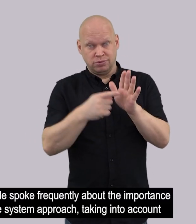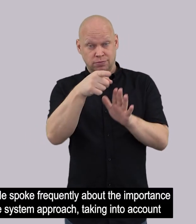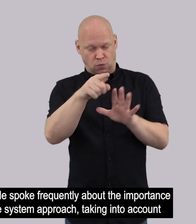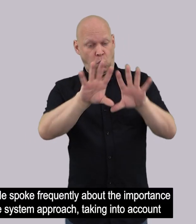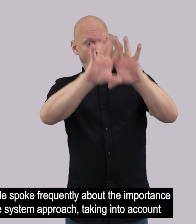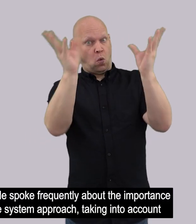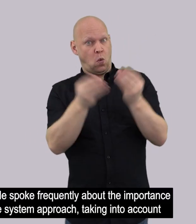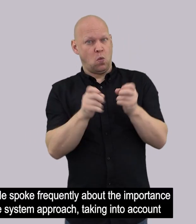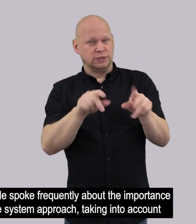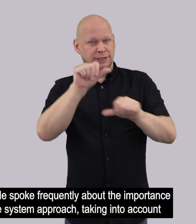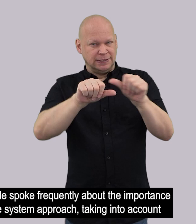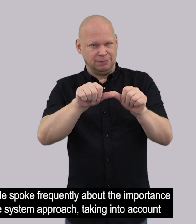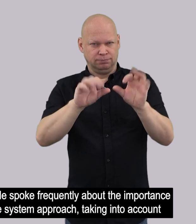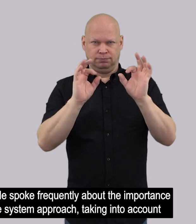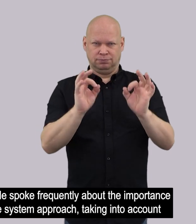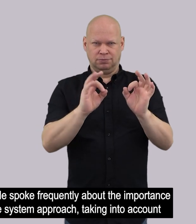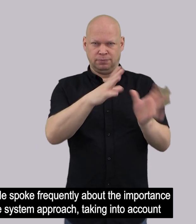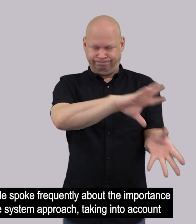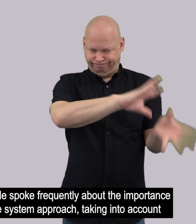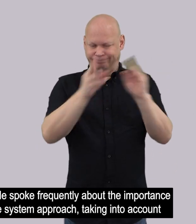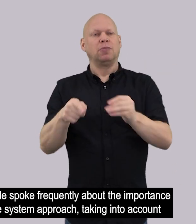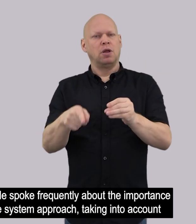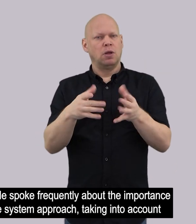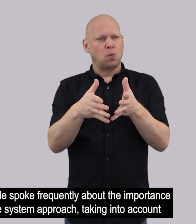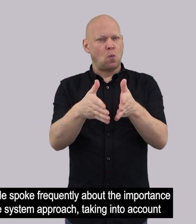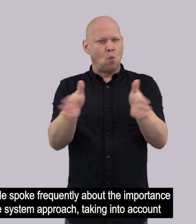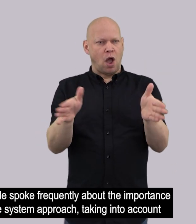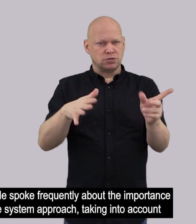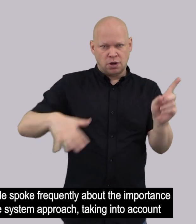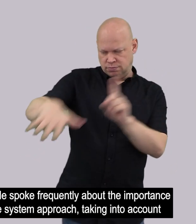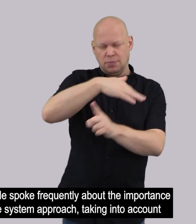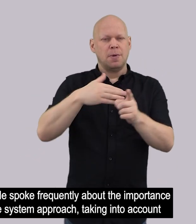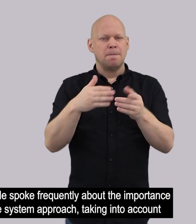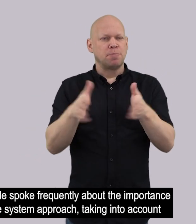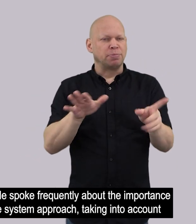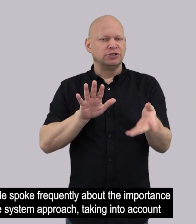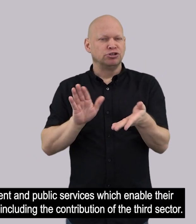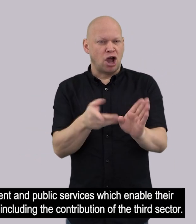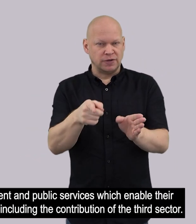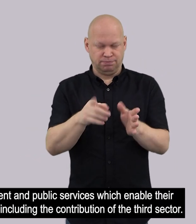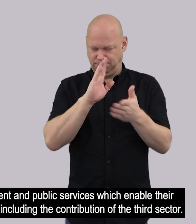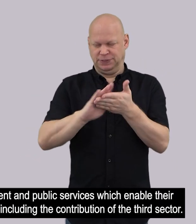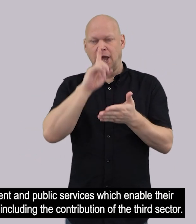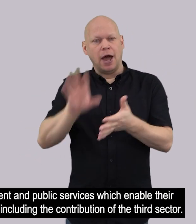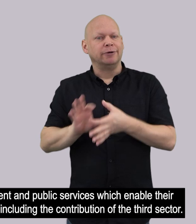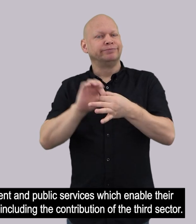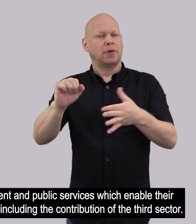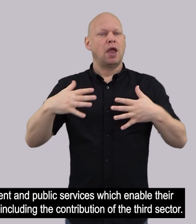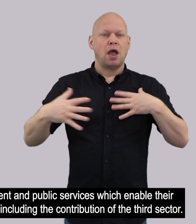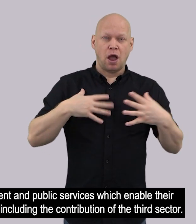Furthermore, people spoke frequently about the importance of taking a whole system approach, taking into account the wider environment and public services which